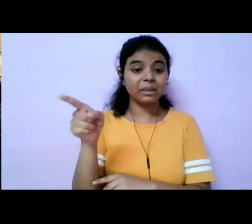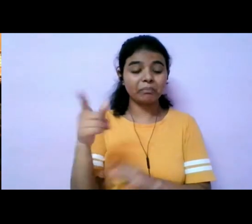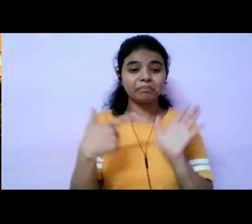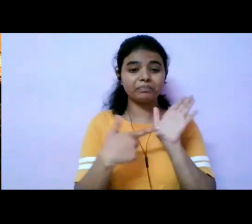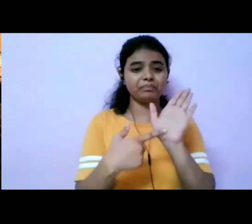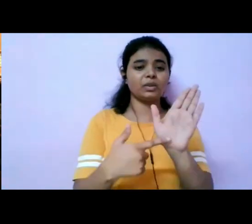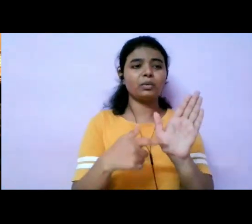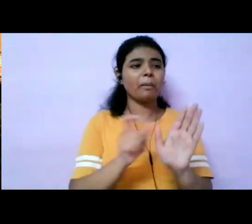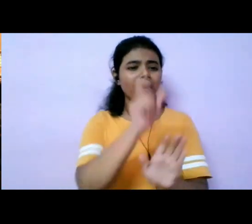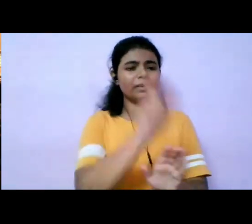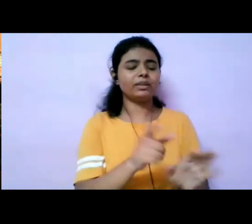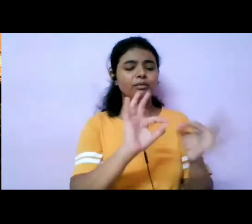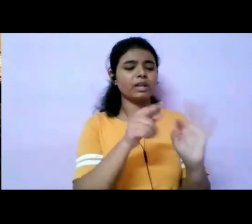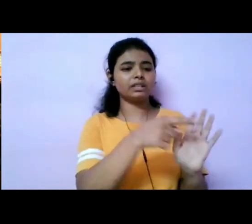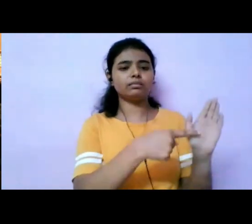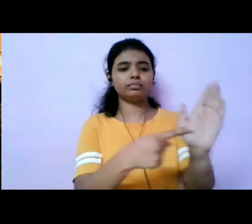symbolizing others as